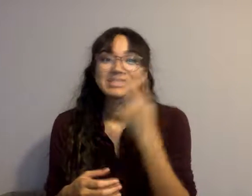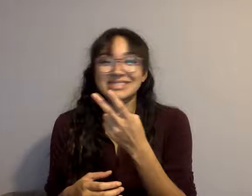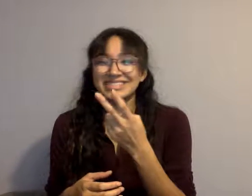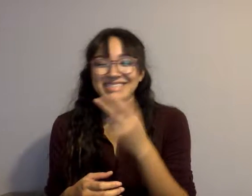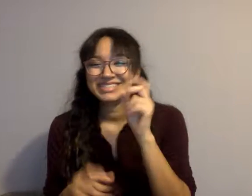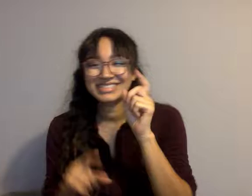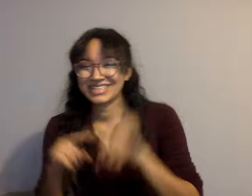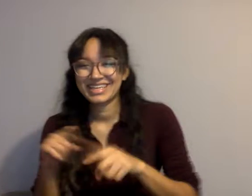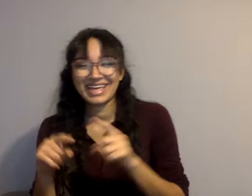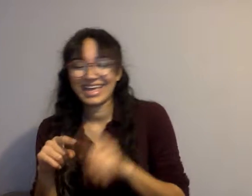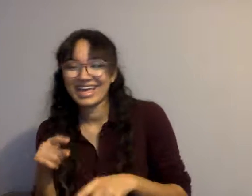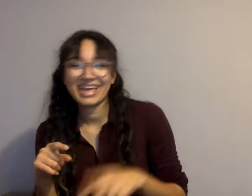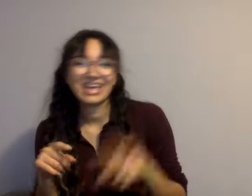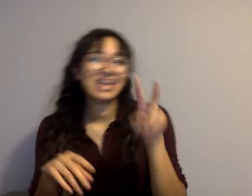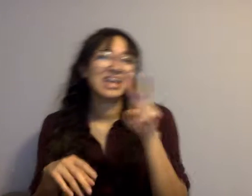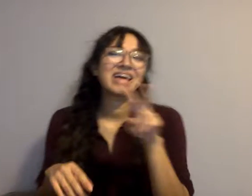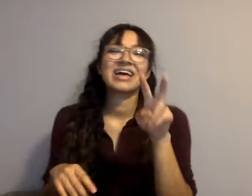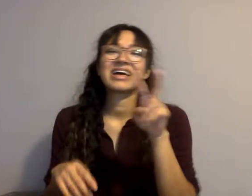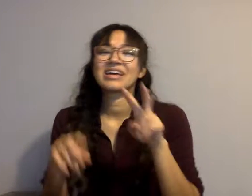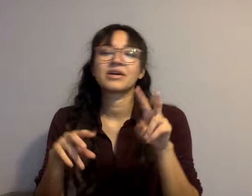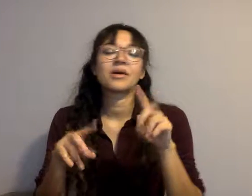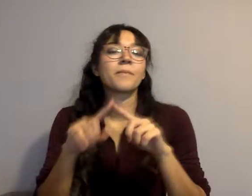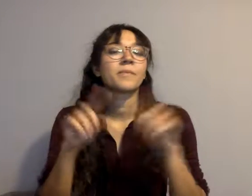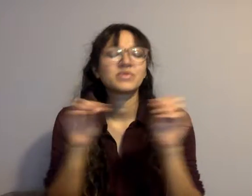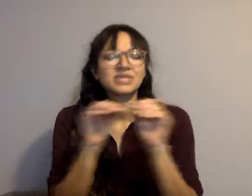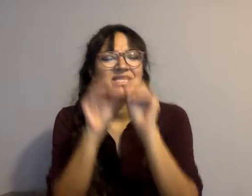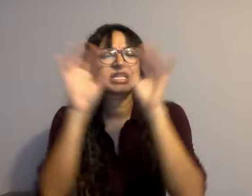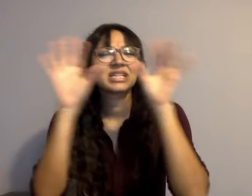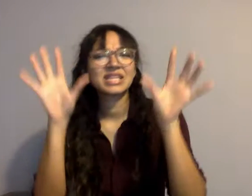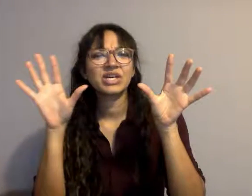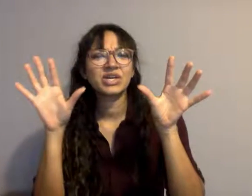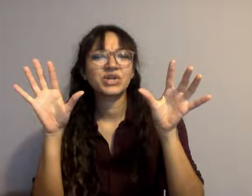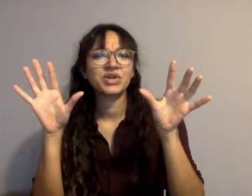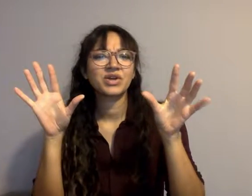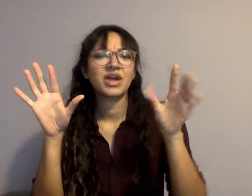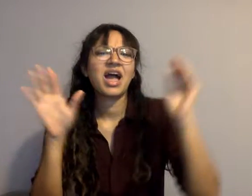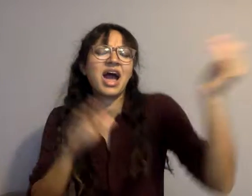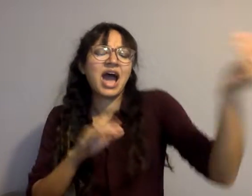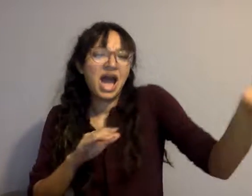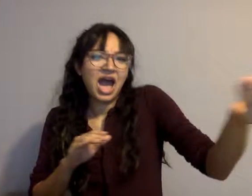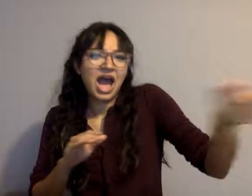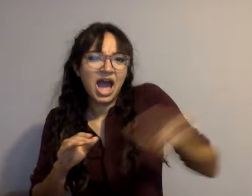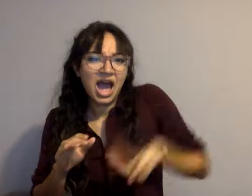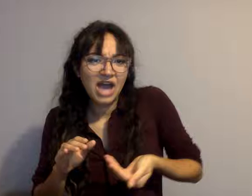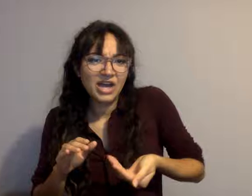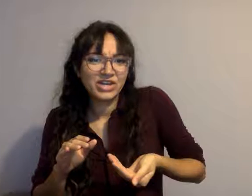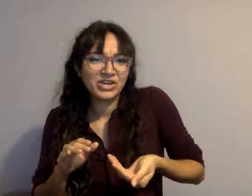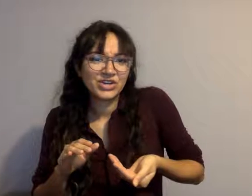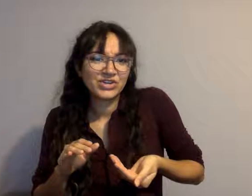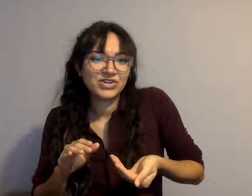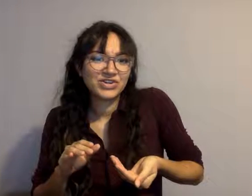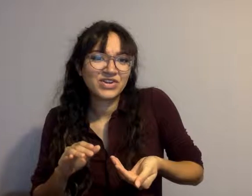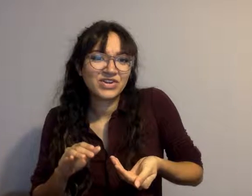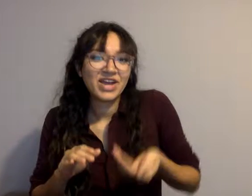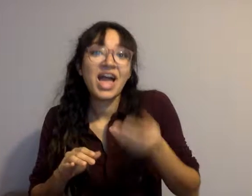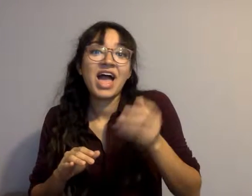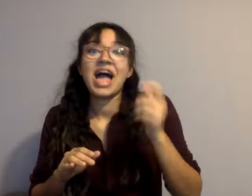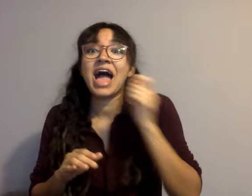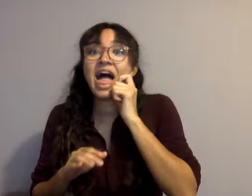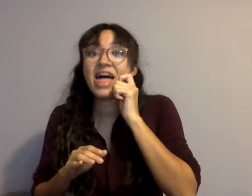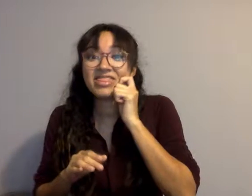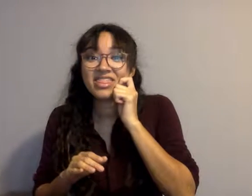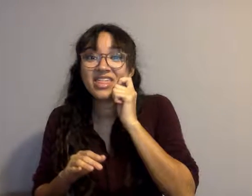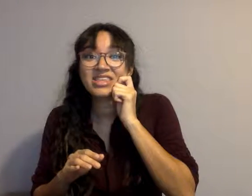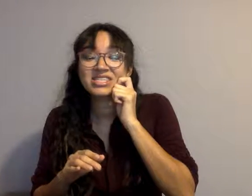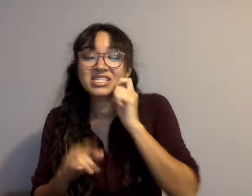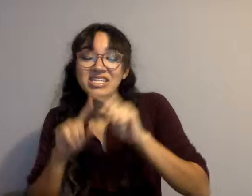And it became clear to me that casting directors didn't hire fluffy ethnic disabled actors. They